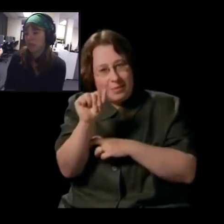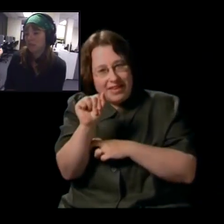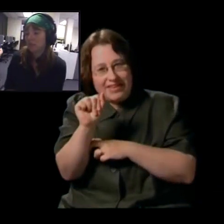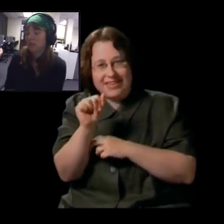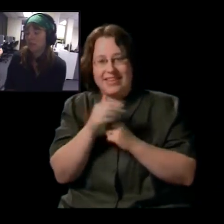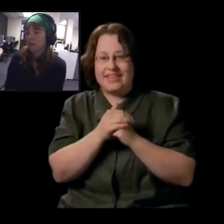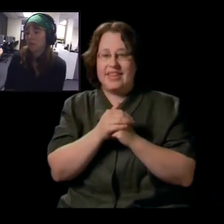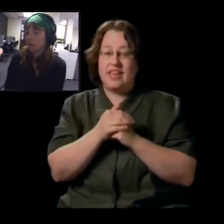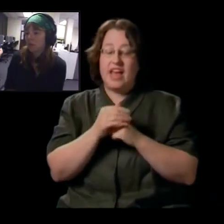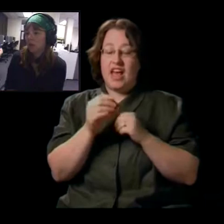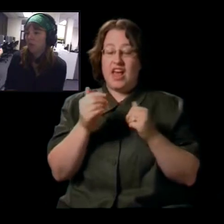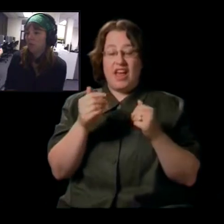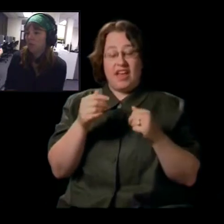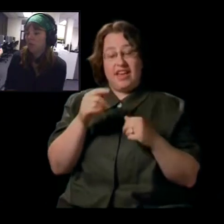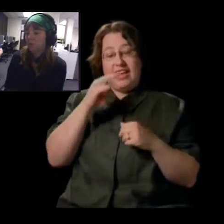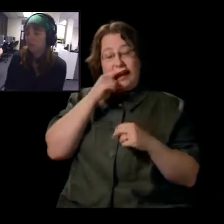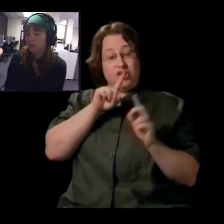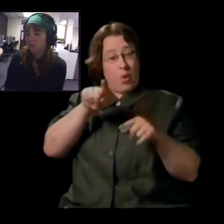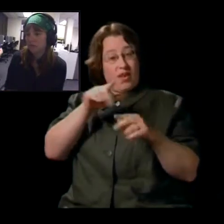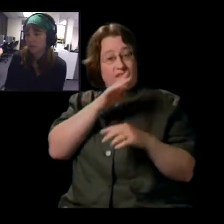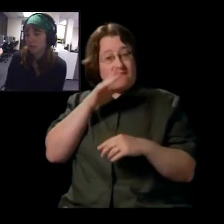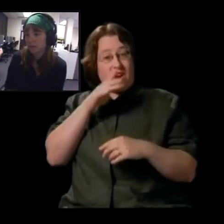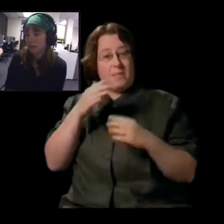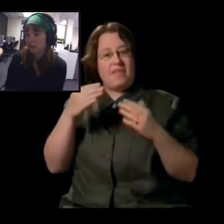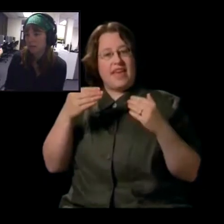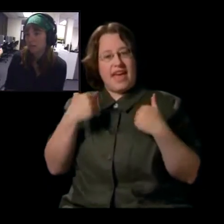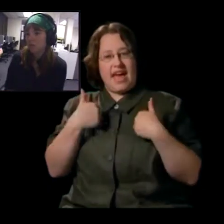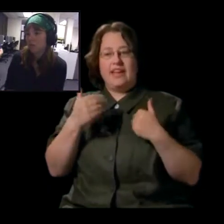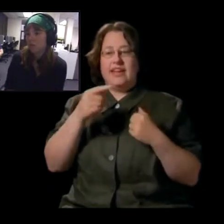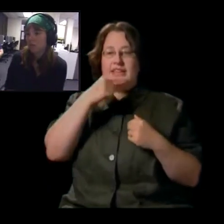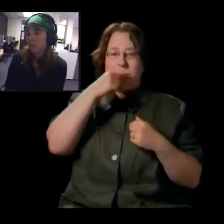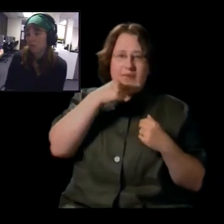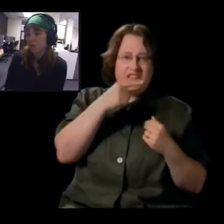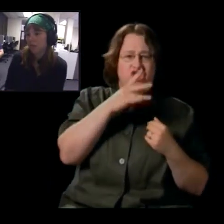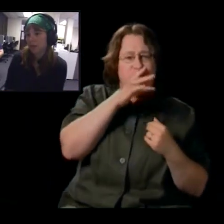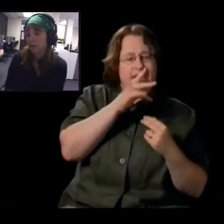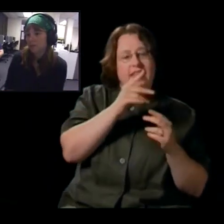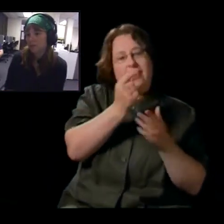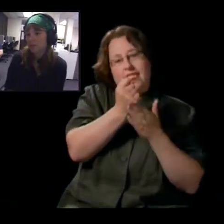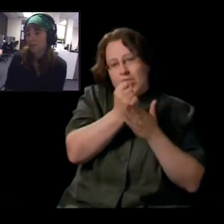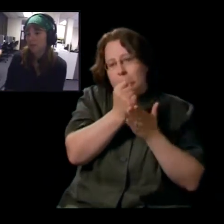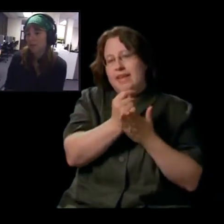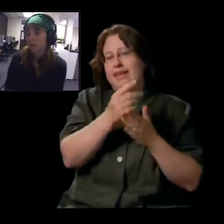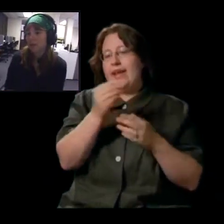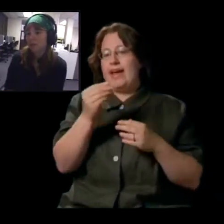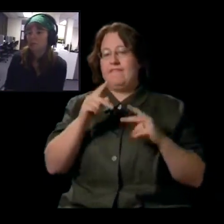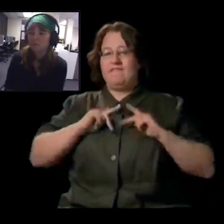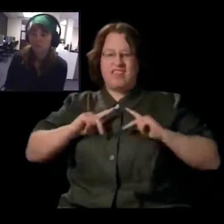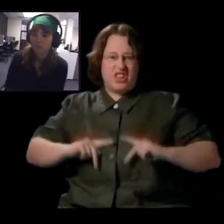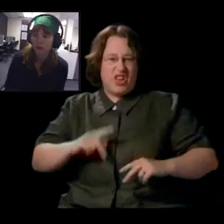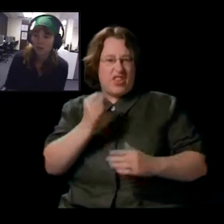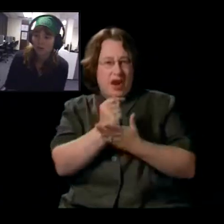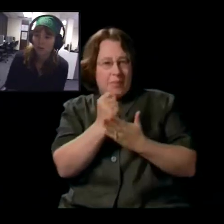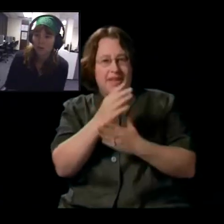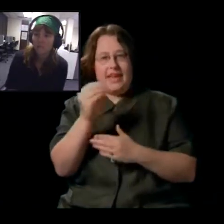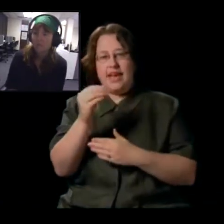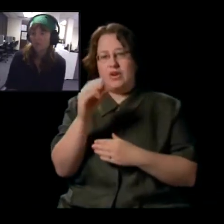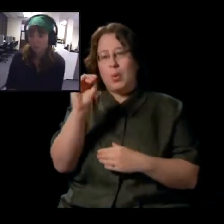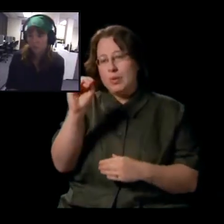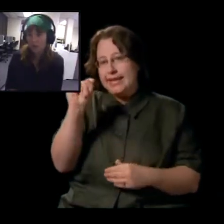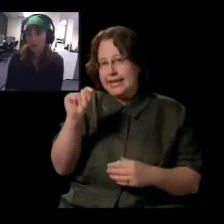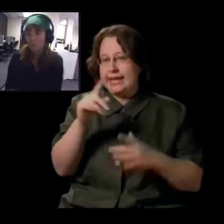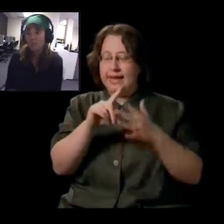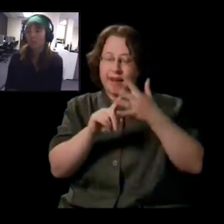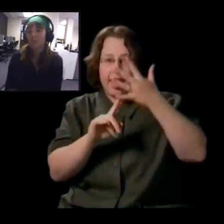for kids to go who have disabilities. So when you go to that place, there's speech therapists there,